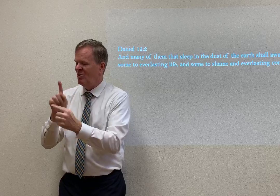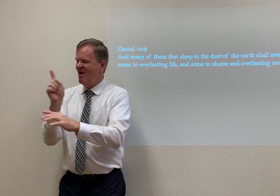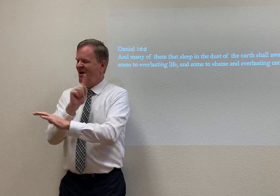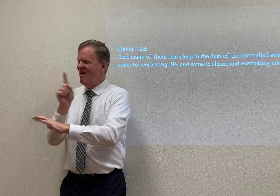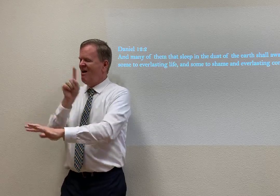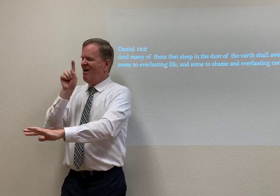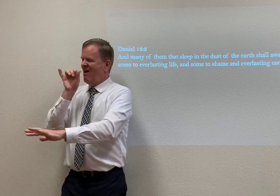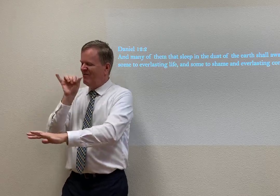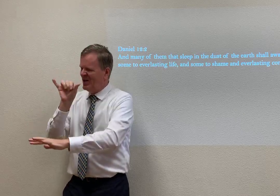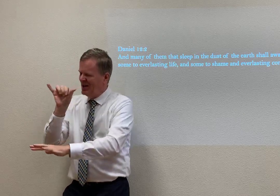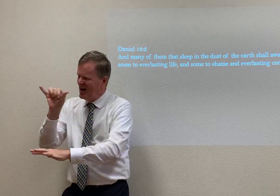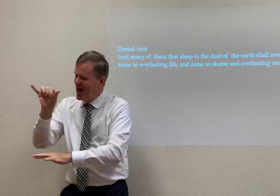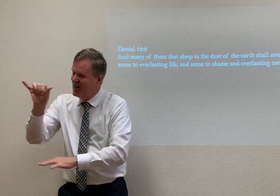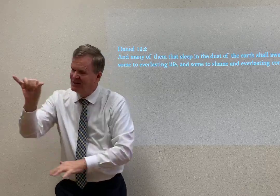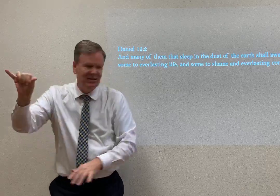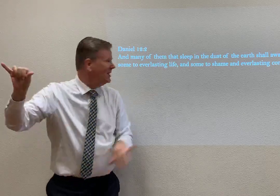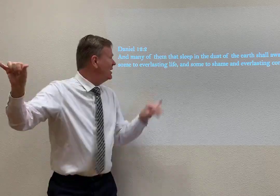Some to everlasting life,